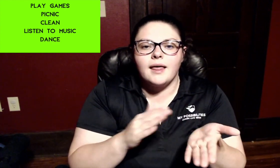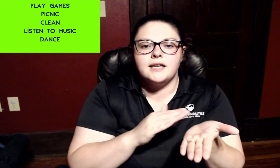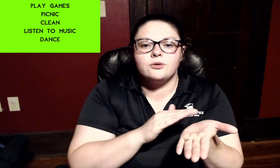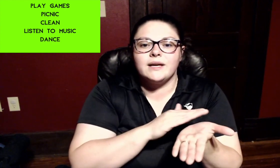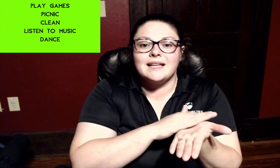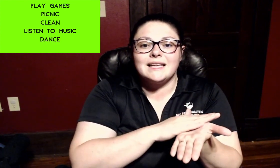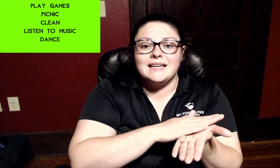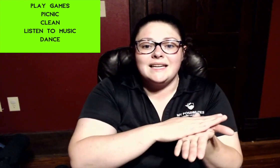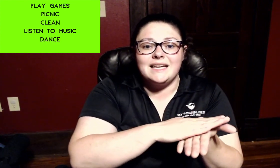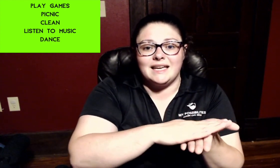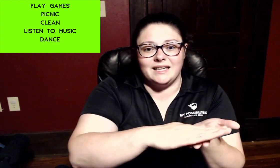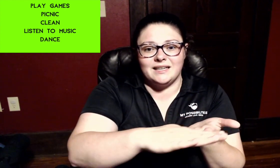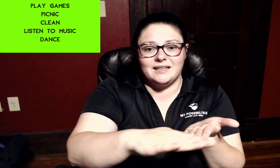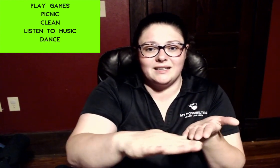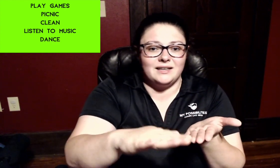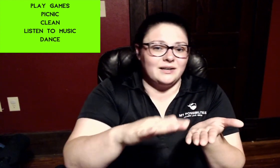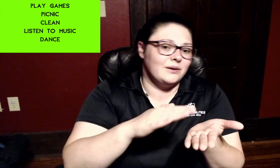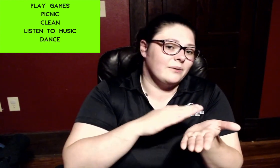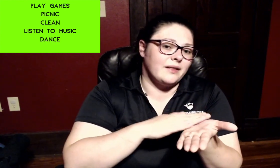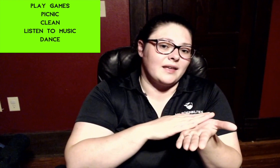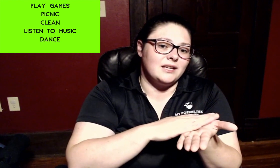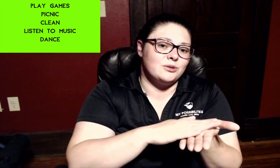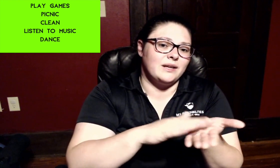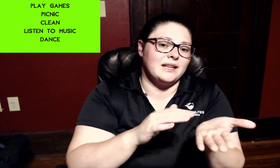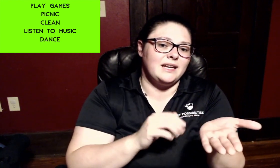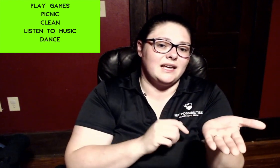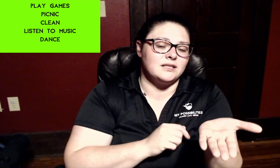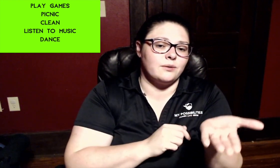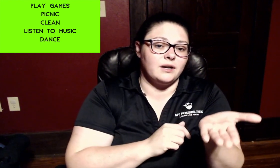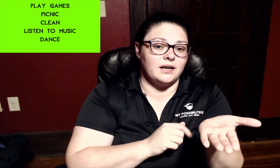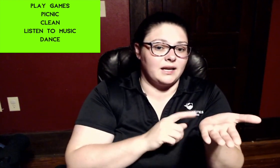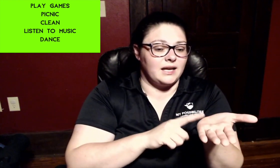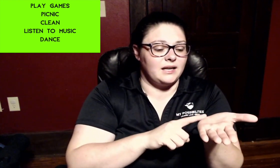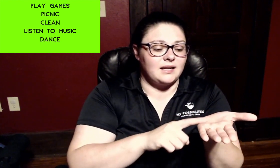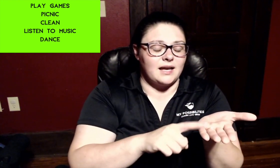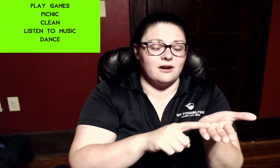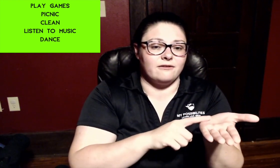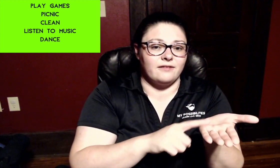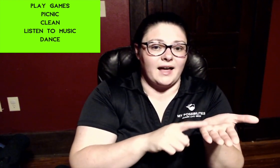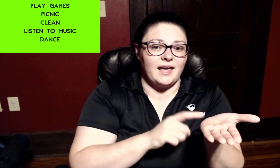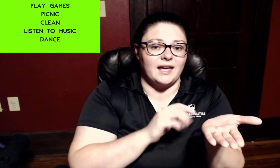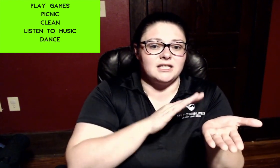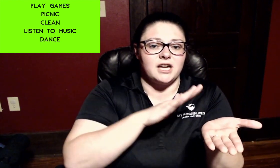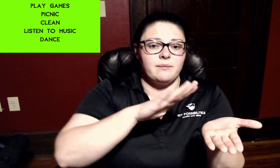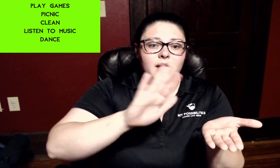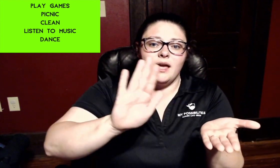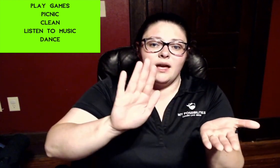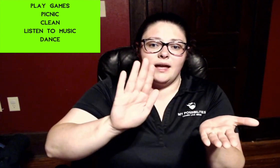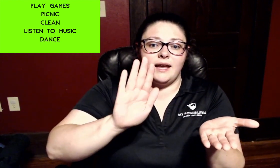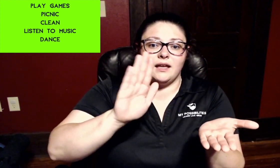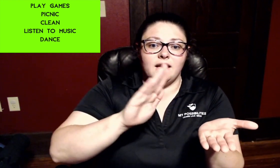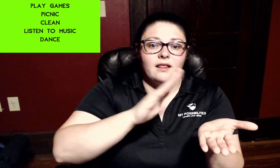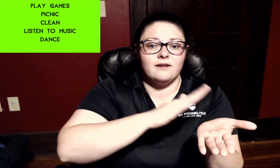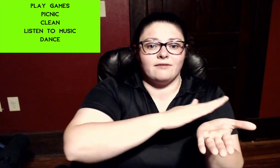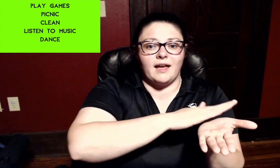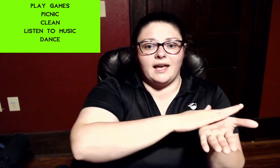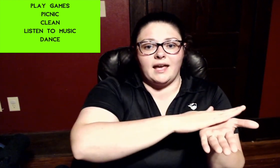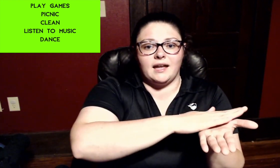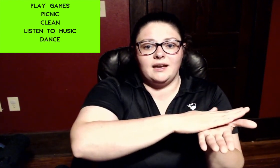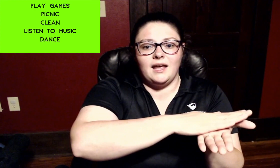enjoy cleaning, right? They enjoy cleaning. And so we're going to, again, take our flat handshake and take another flat hand and